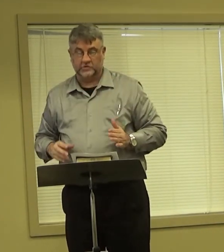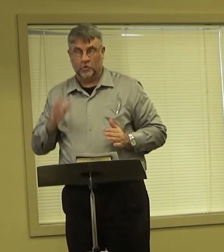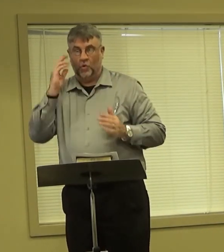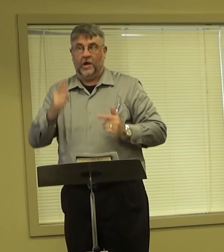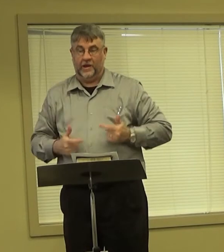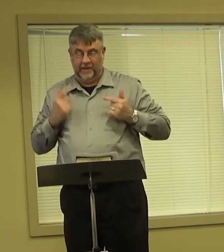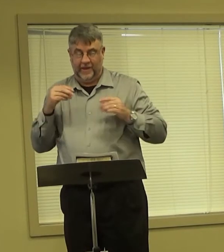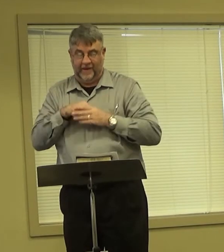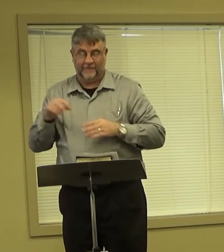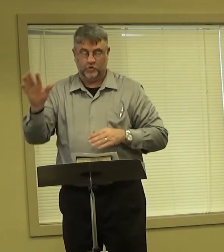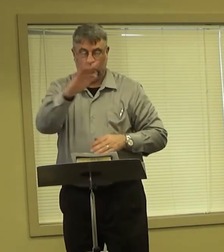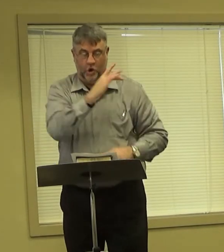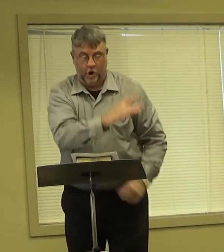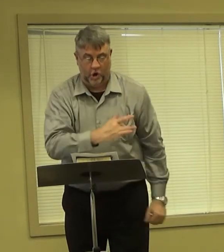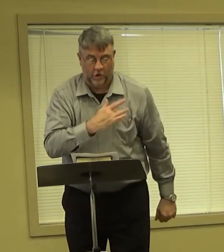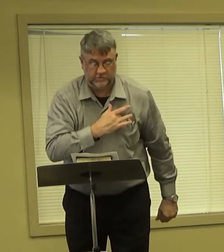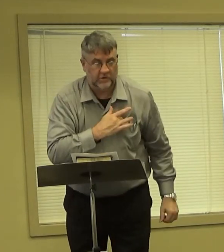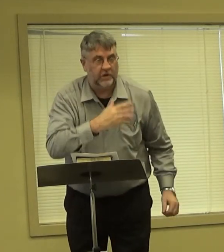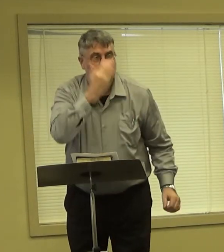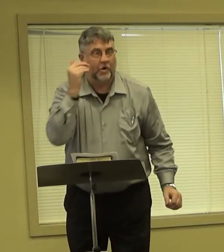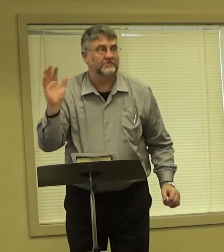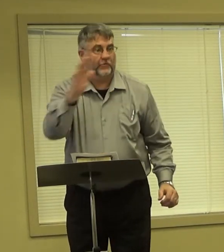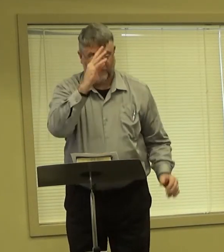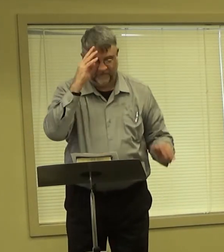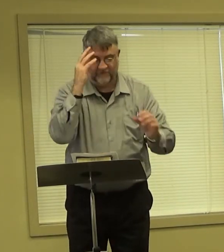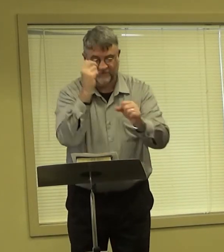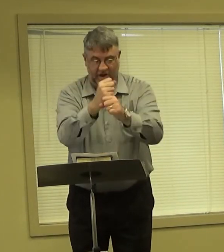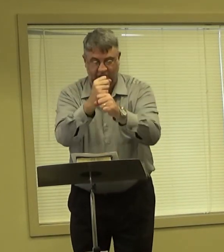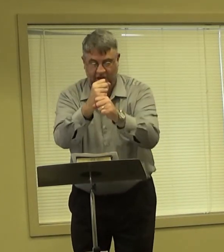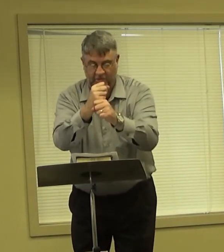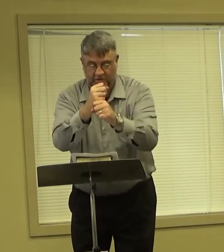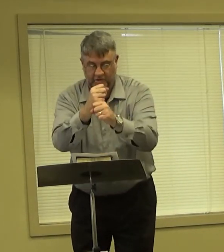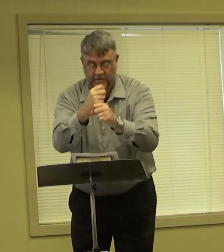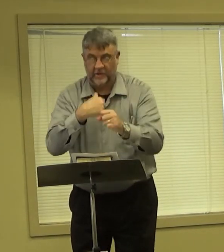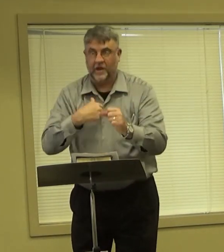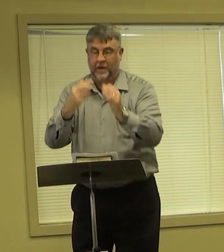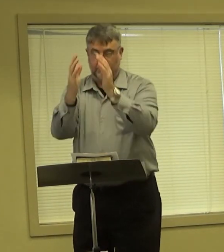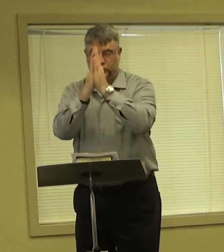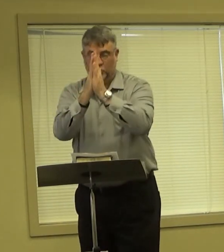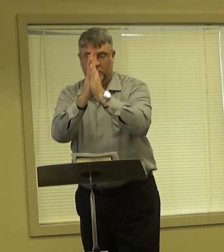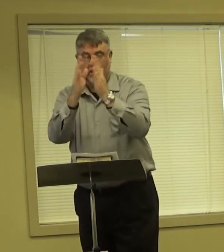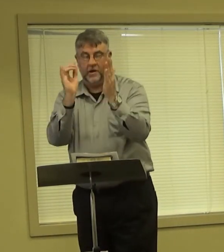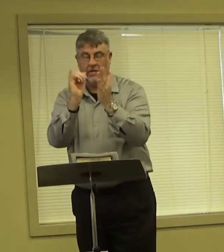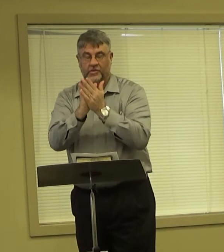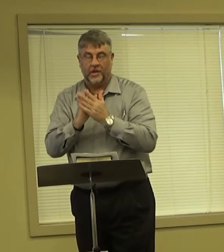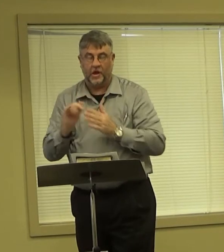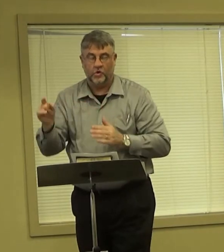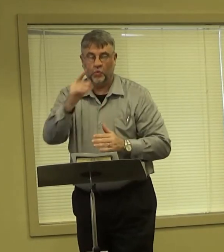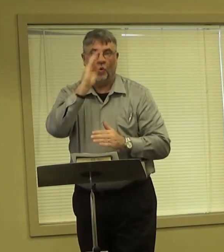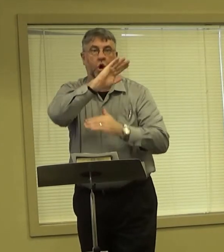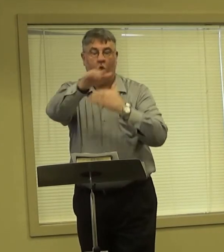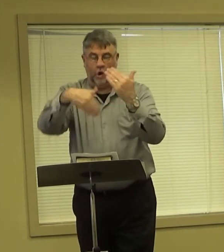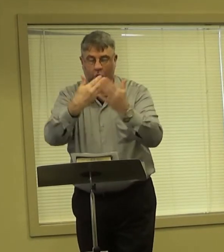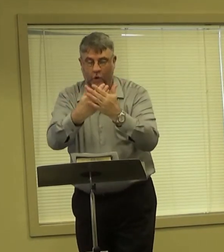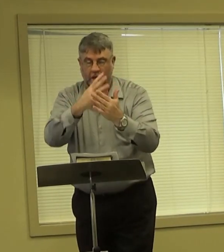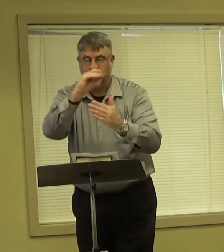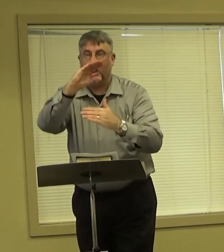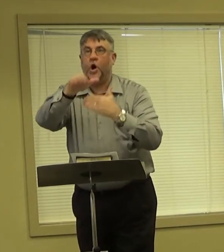Christ will live in your hearts because of your faith. I pray that your life